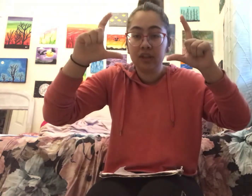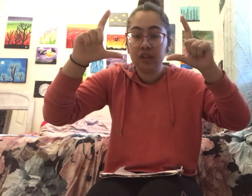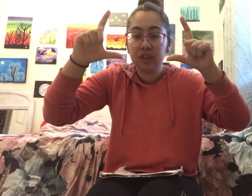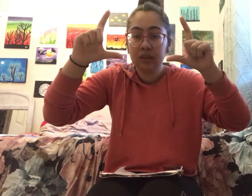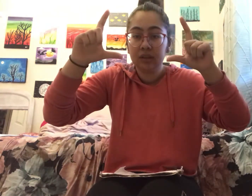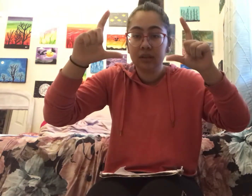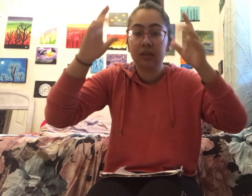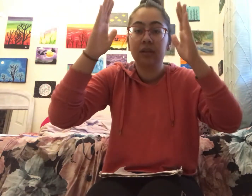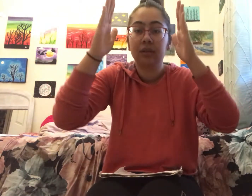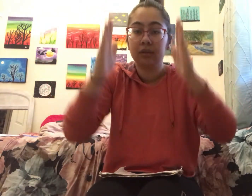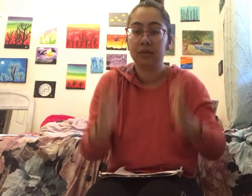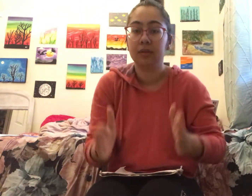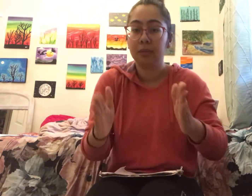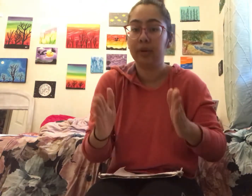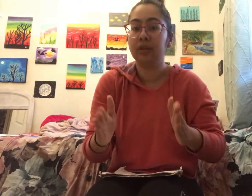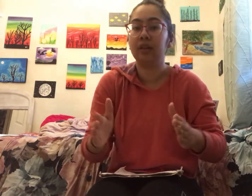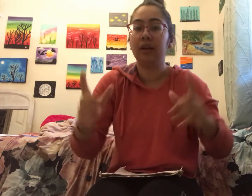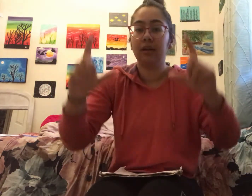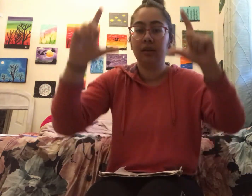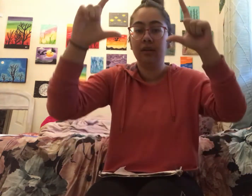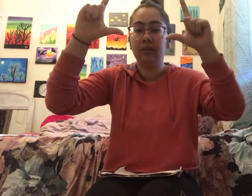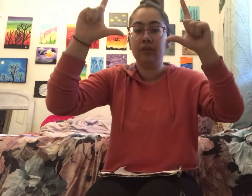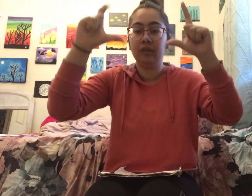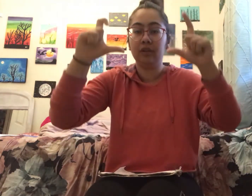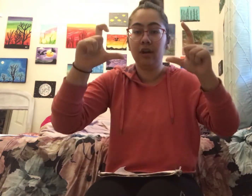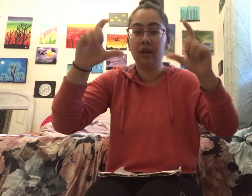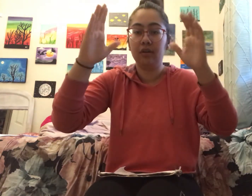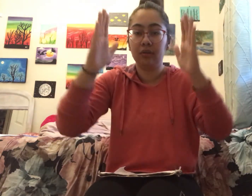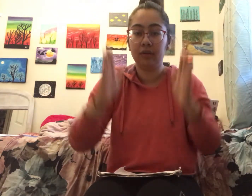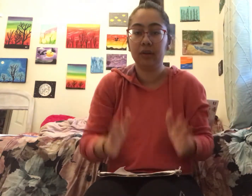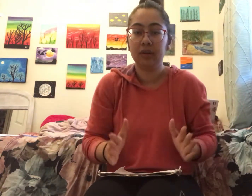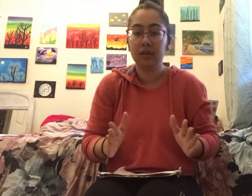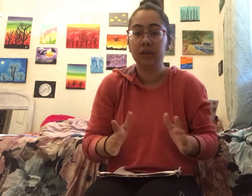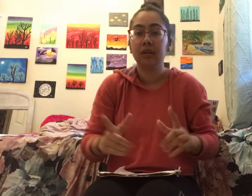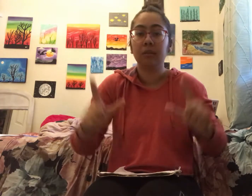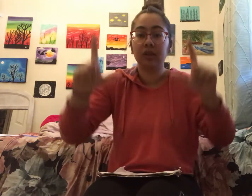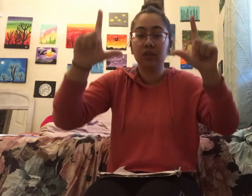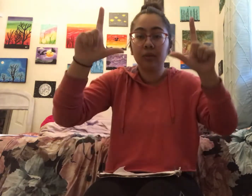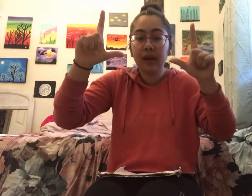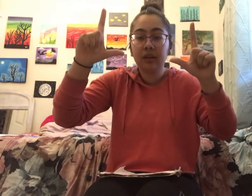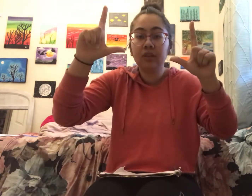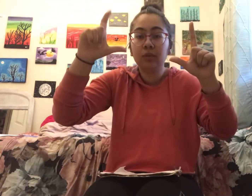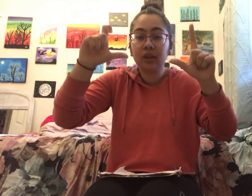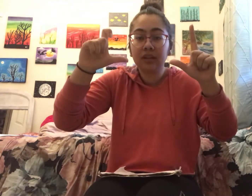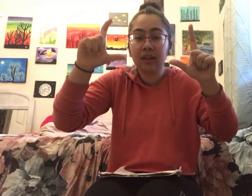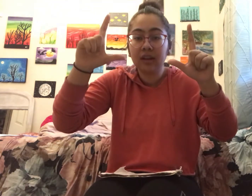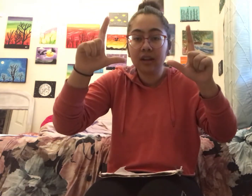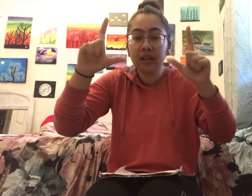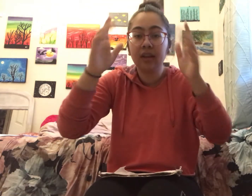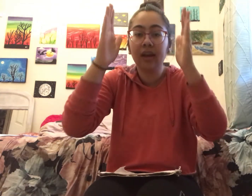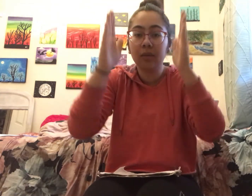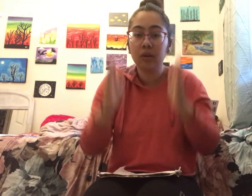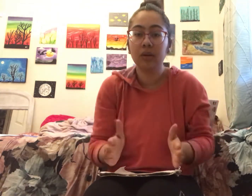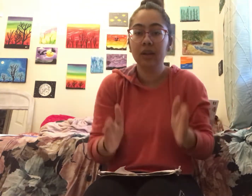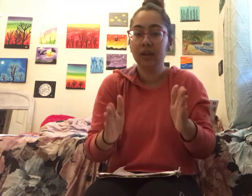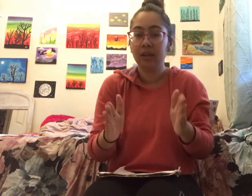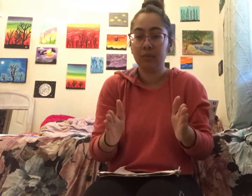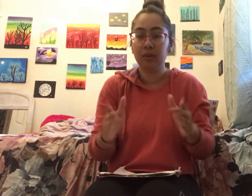picture, person, photographer. Make two L's. One's going to click the camera, then